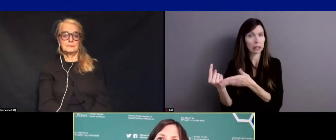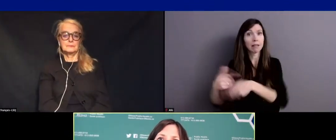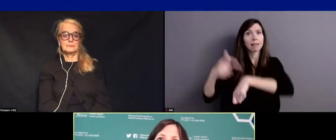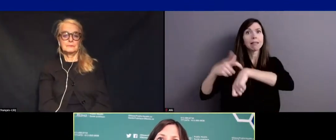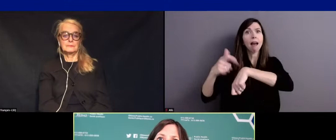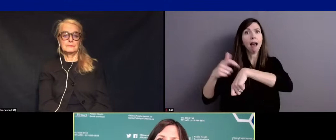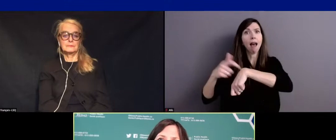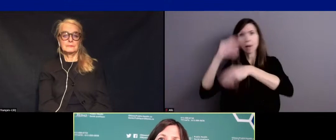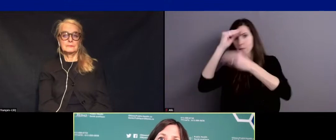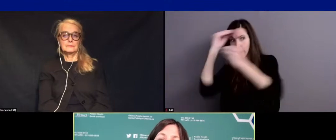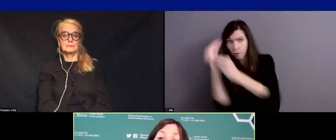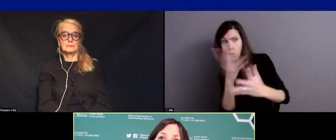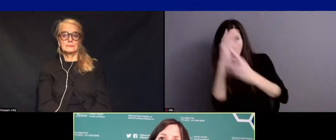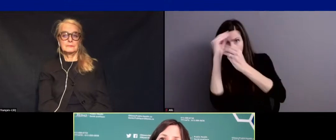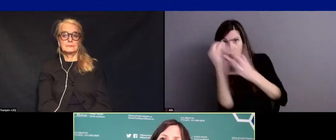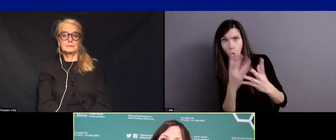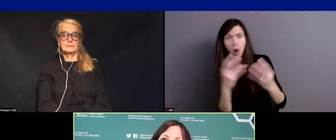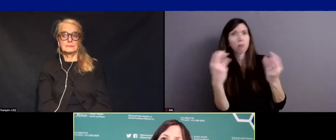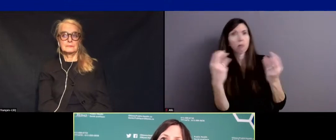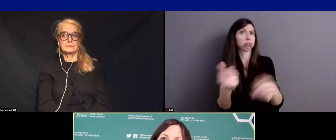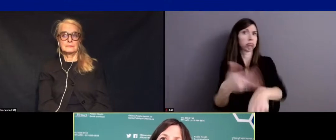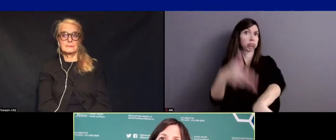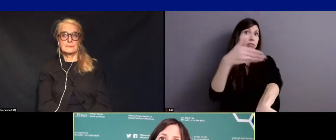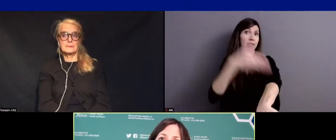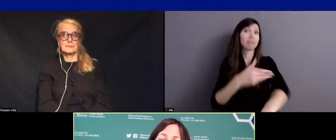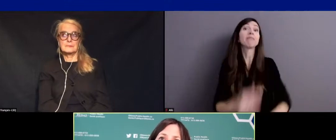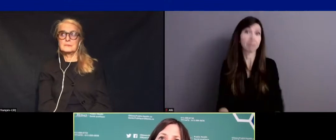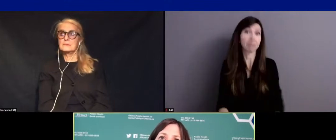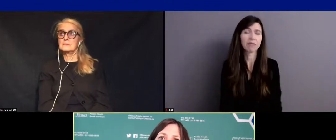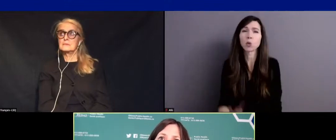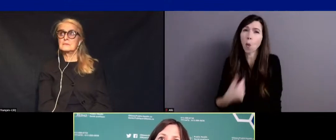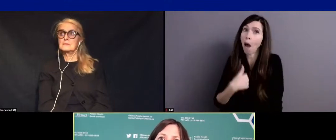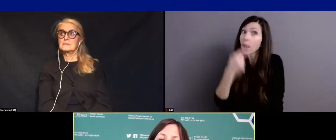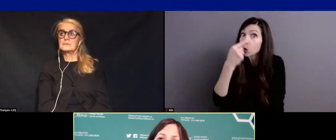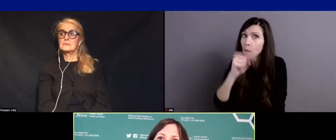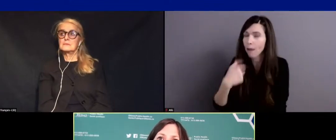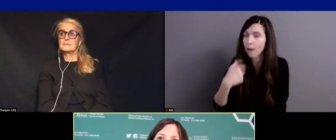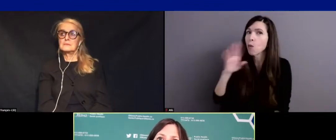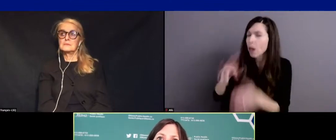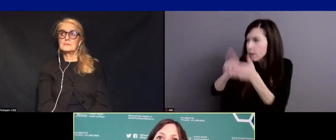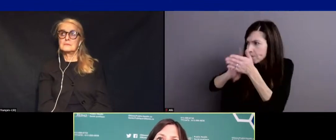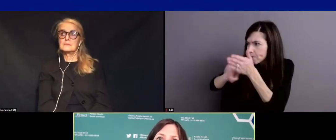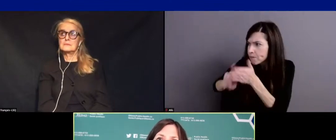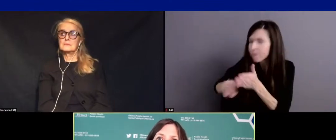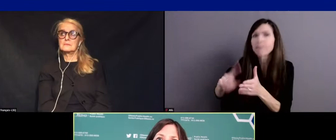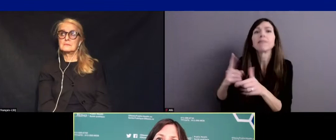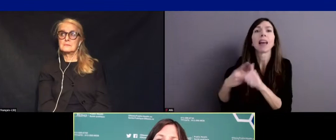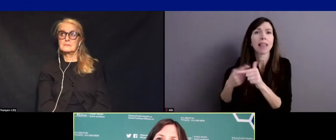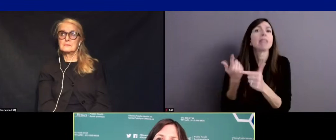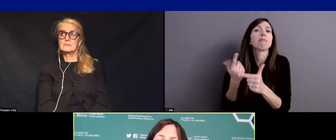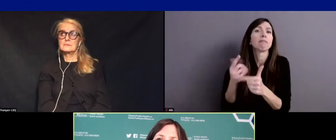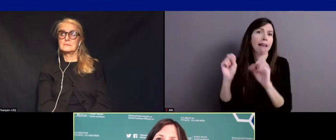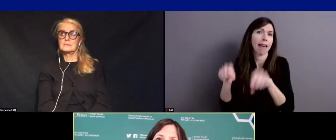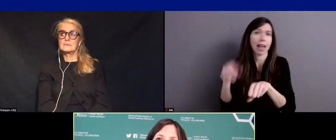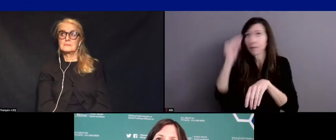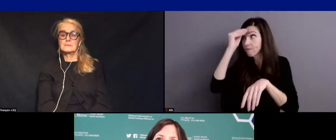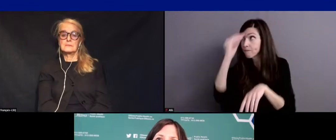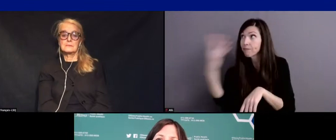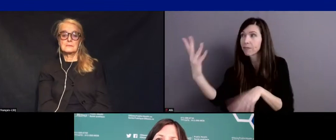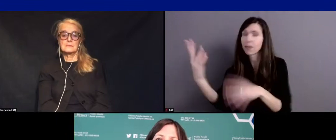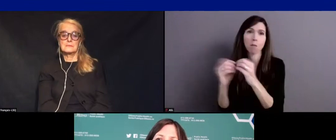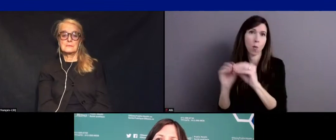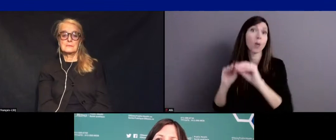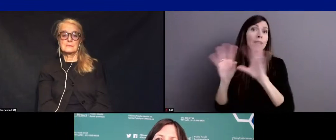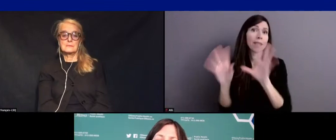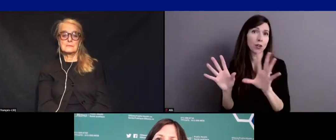I think the team would be happy to dig into the data for you to provide some more information. Okay, thank